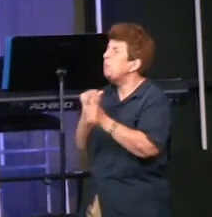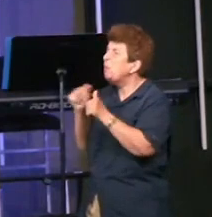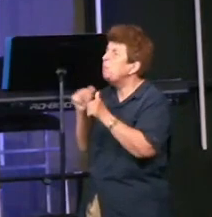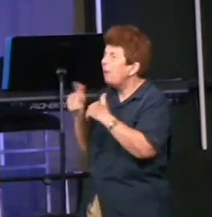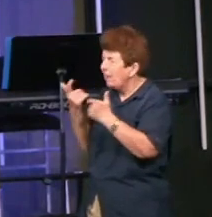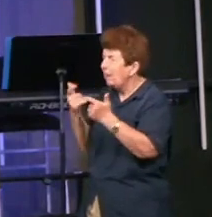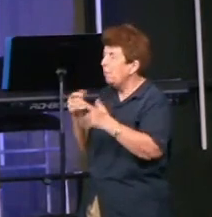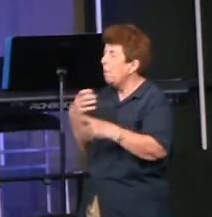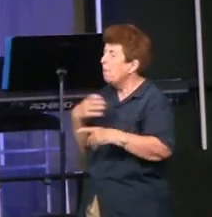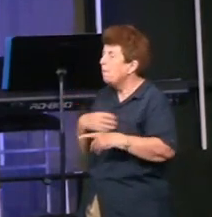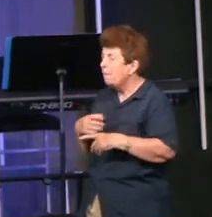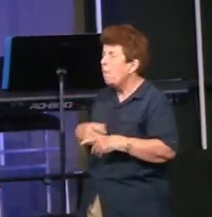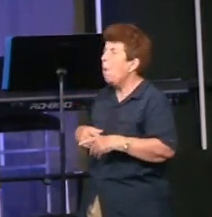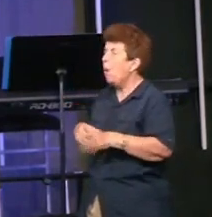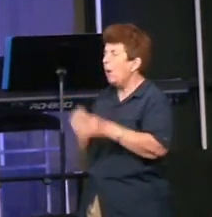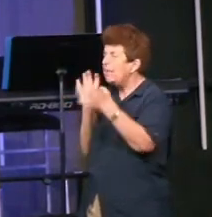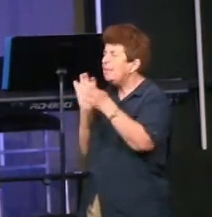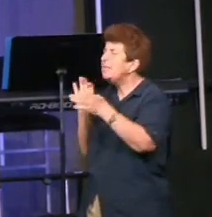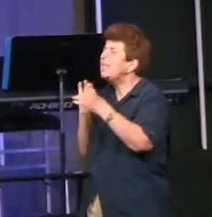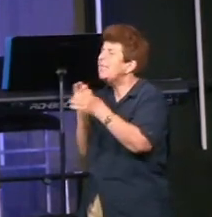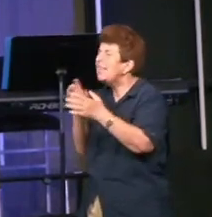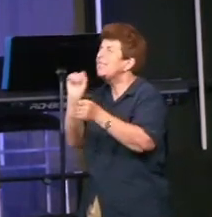something a little bit more relatable.